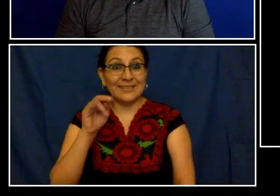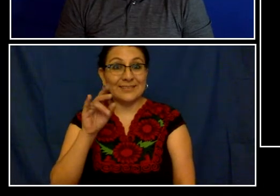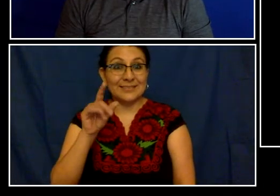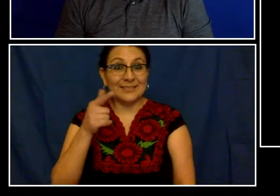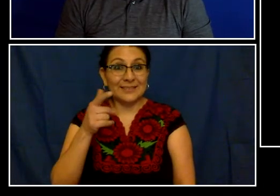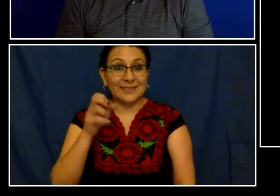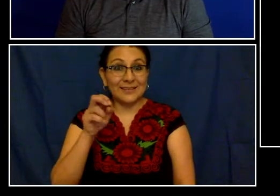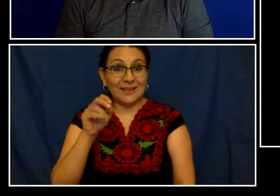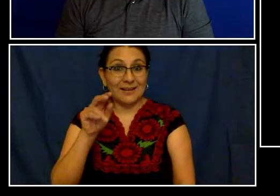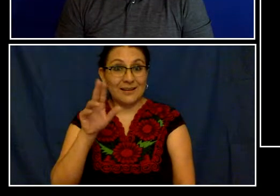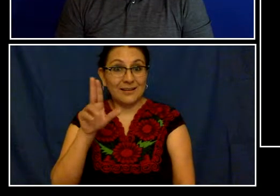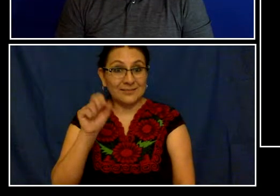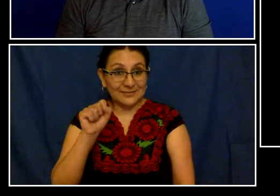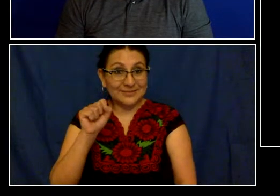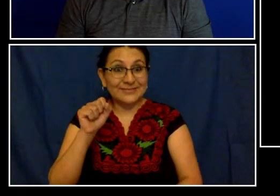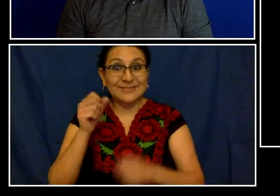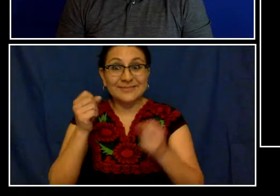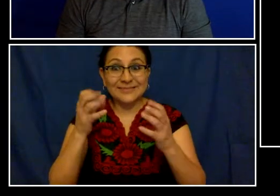Okay, this is Maria.